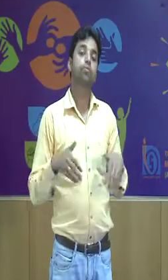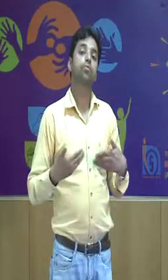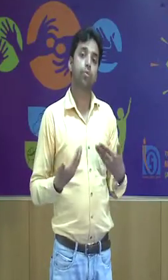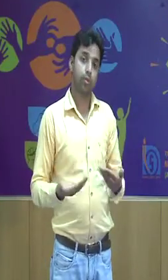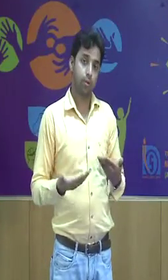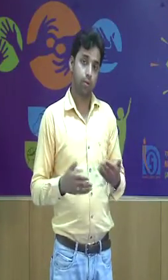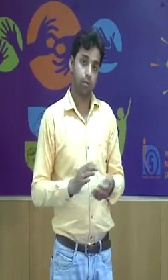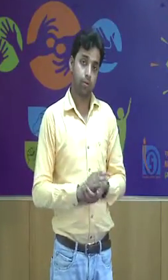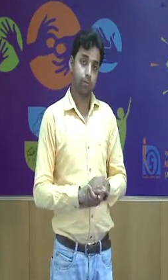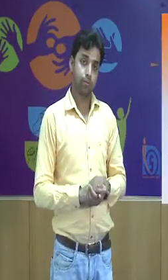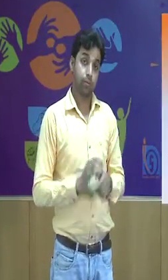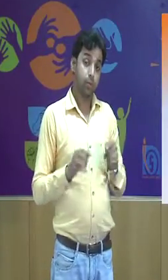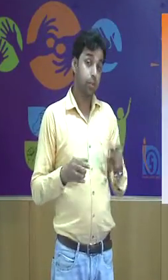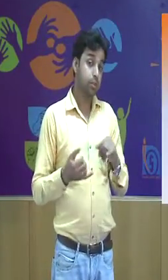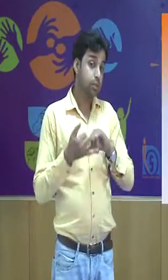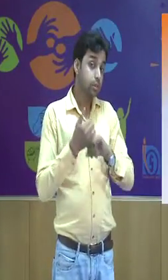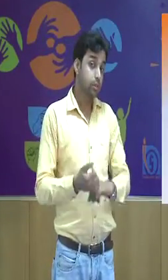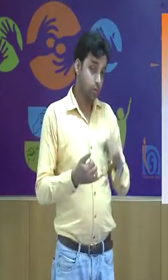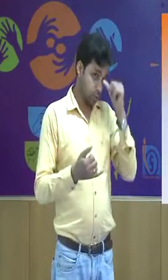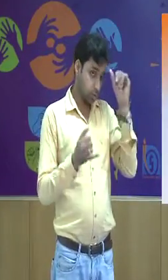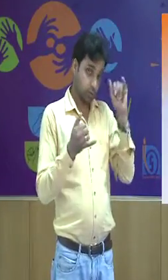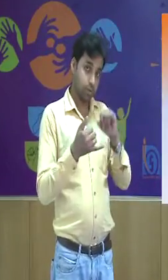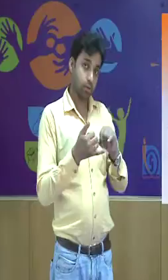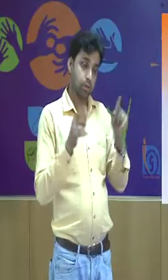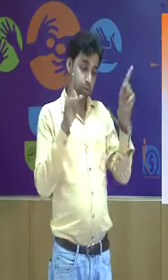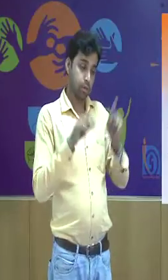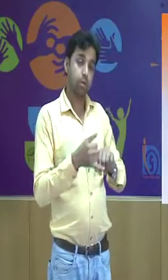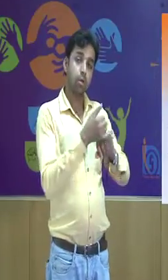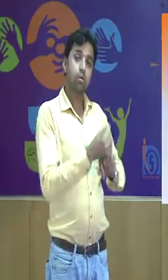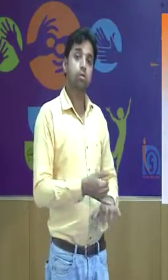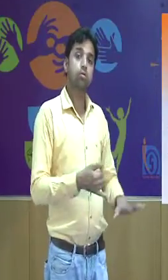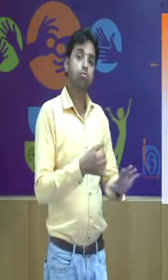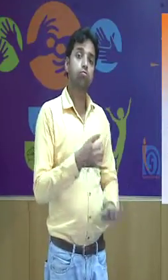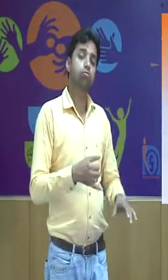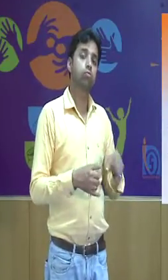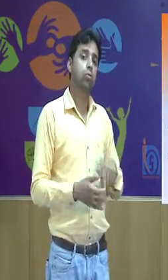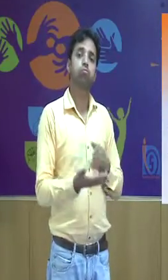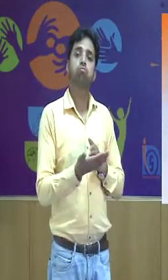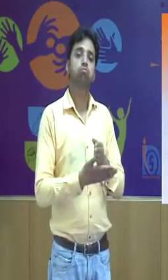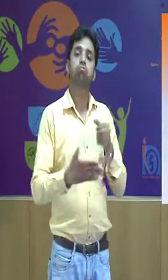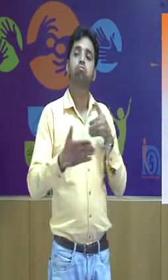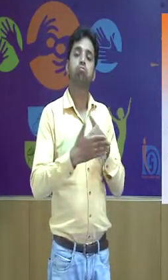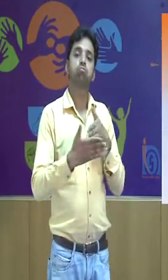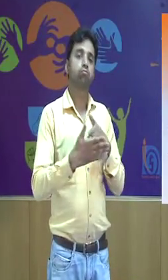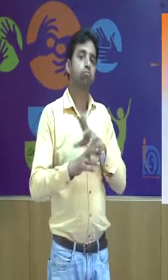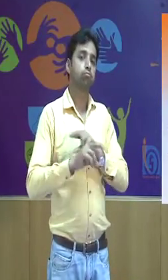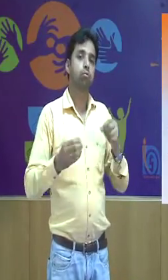However, in South India, there is no restriction on Pravara marriages.